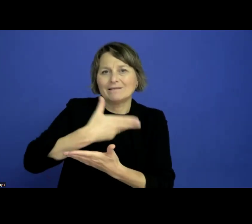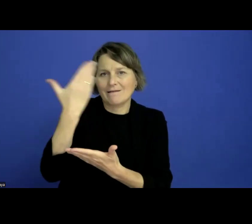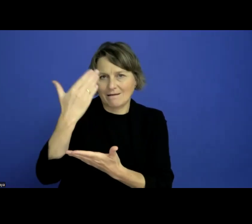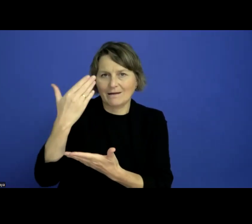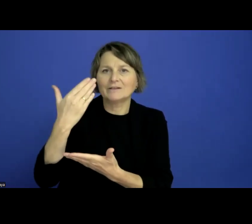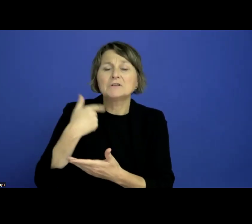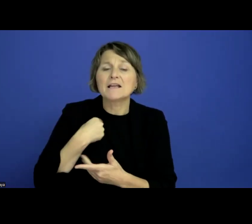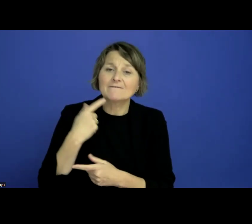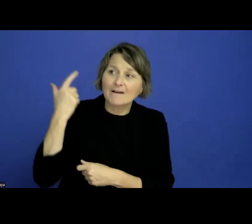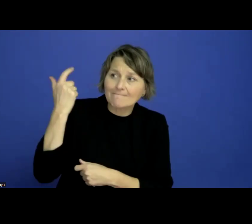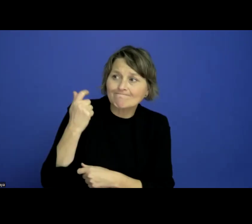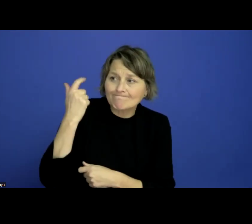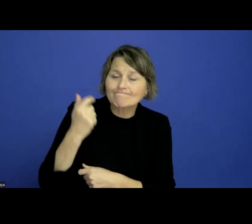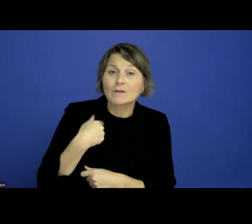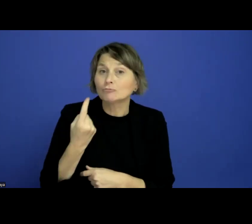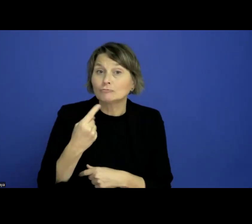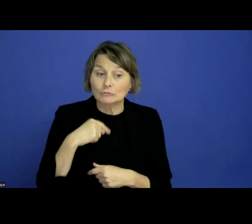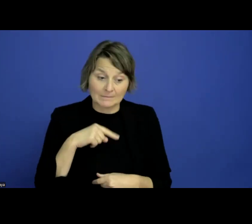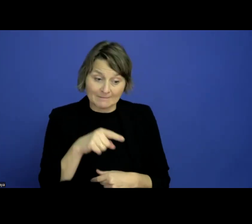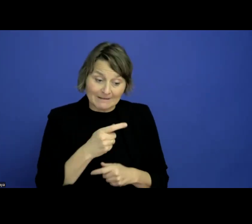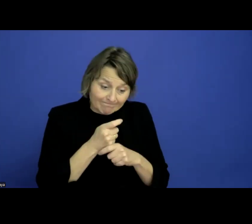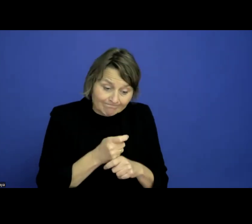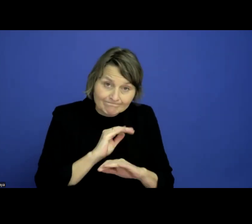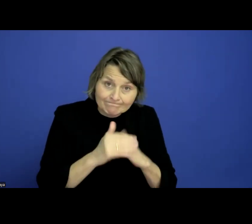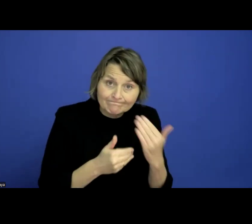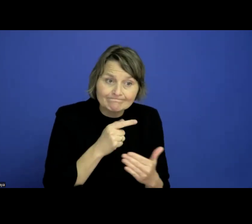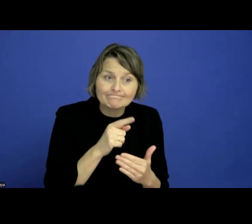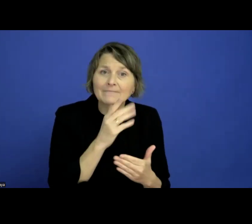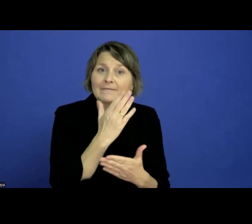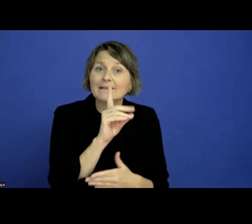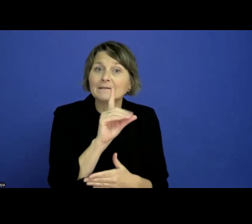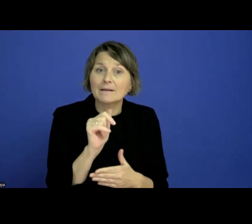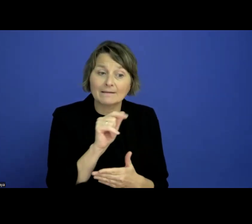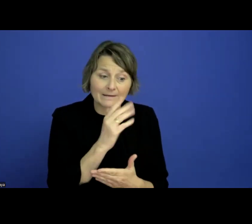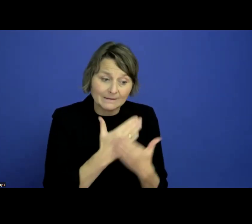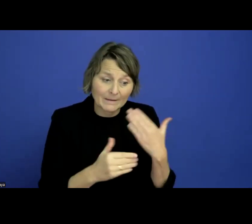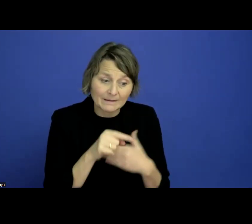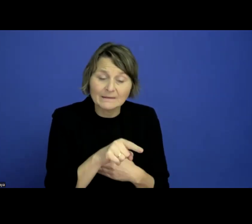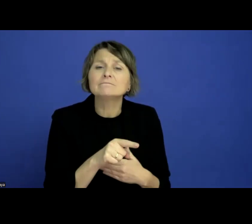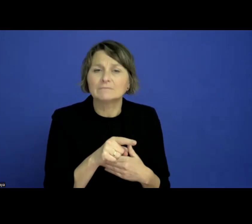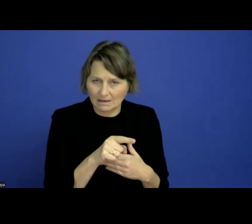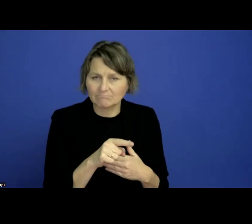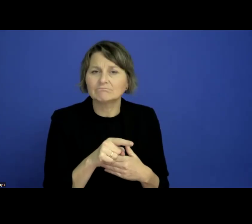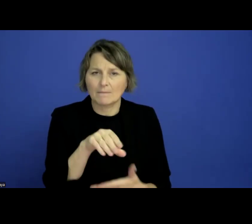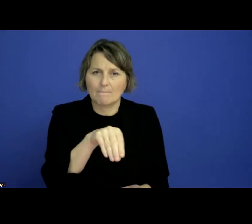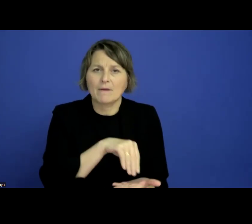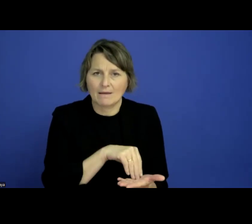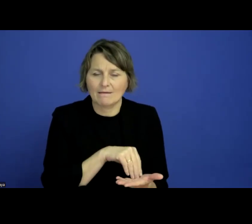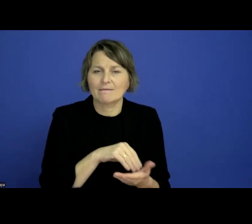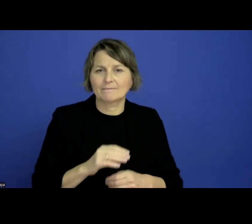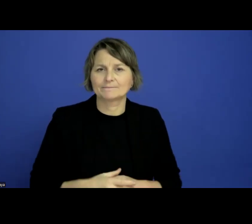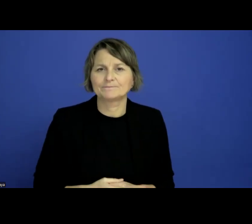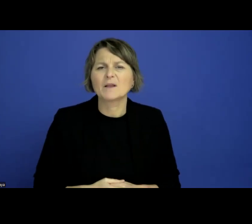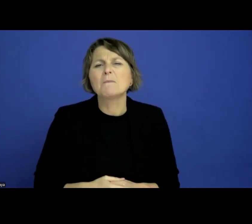them are taking care of people with disabilities, and of course, people with disabilities can, depending on the countries where